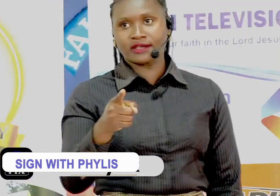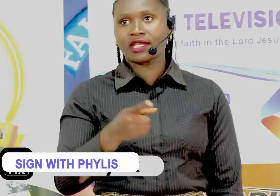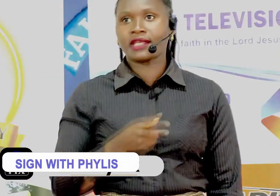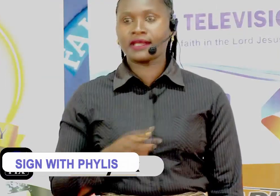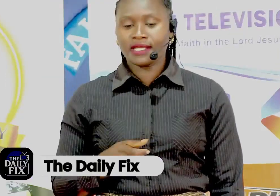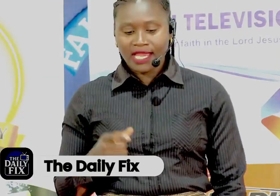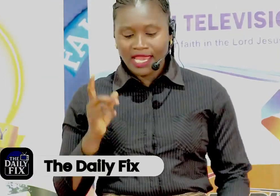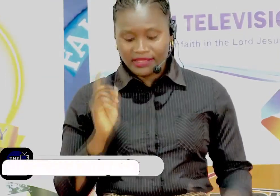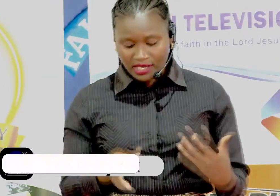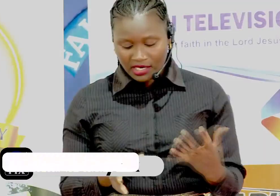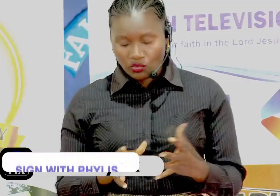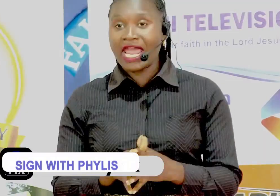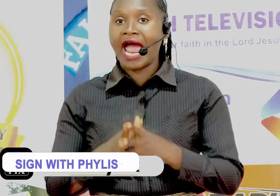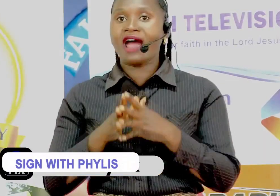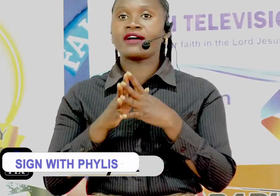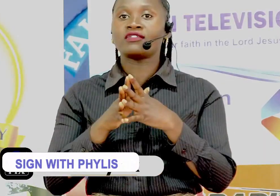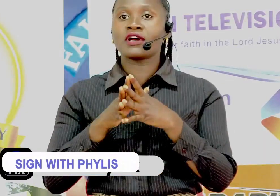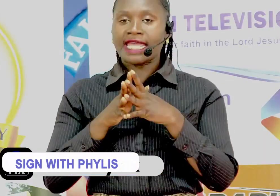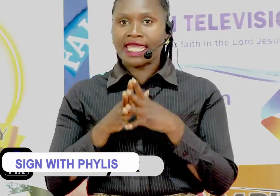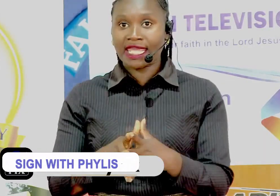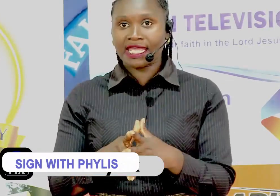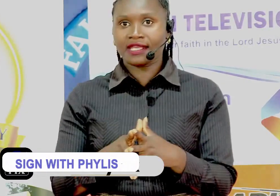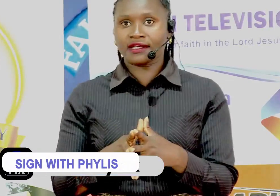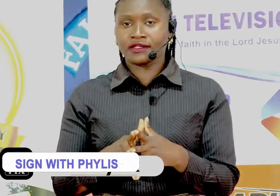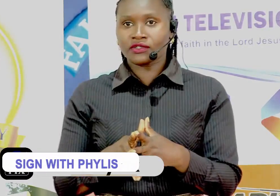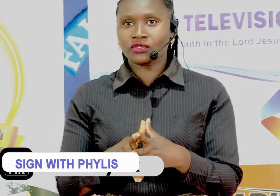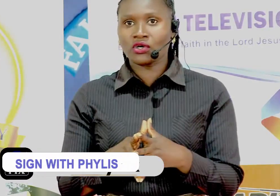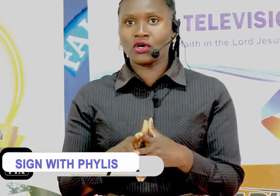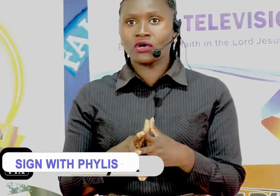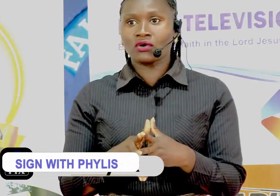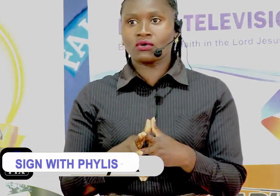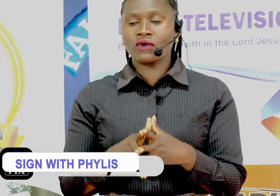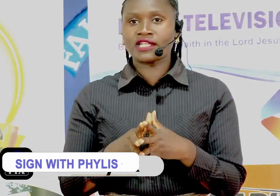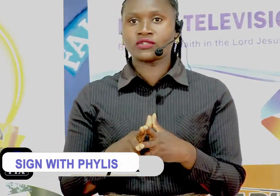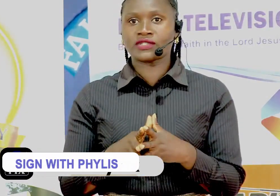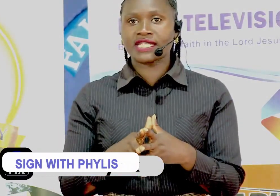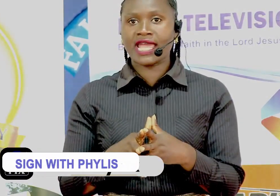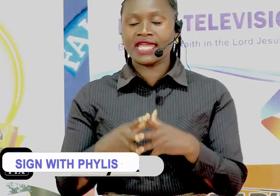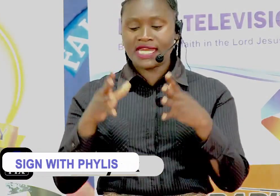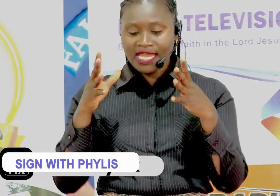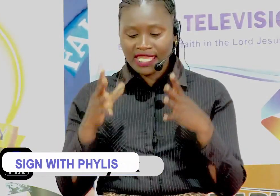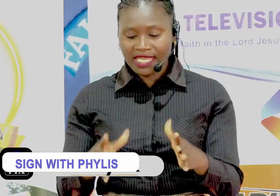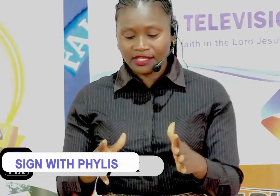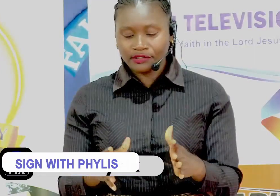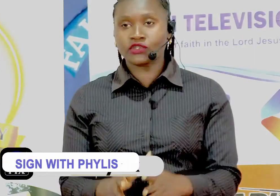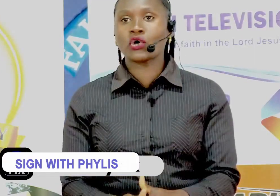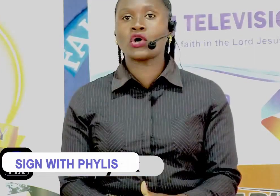Okay. And then we have he. So want to sign he. So